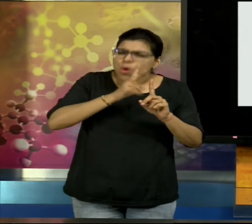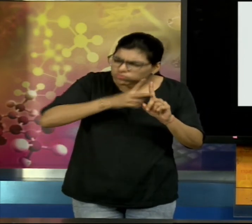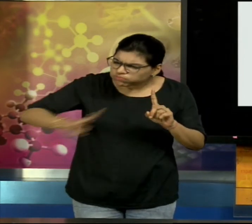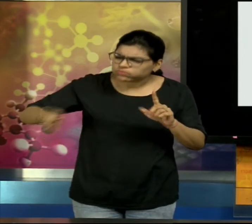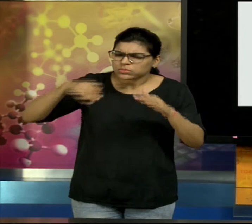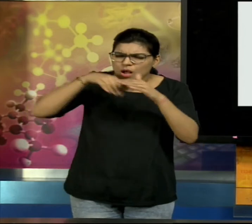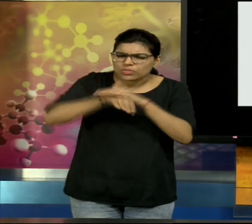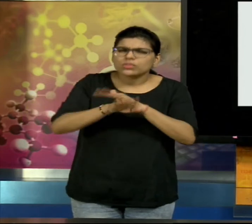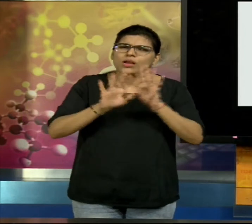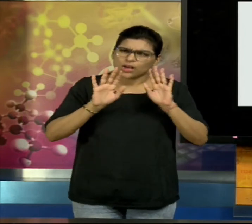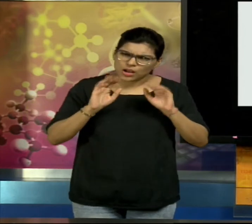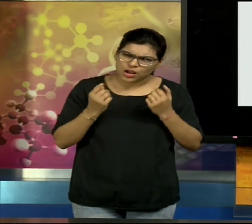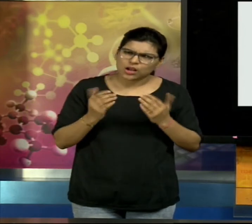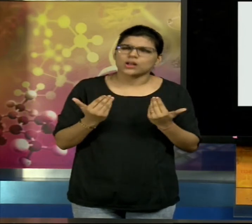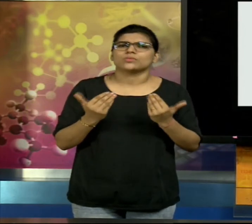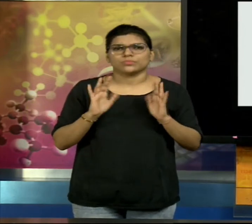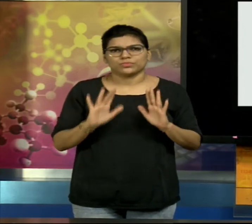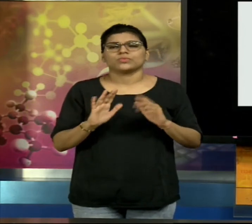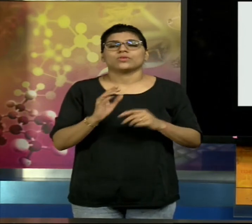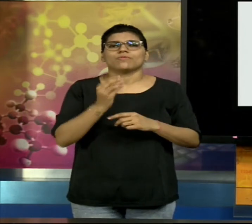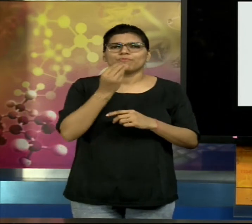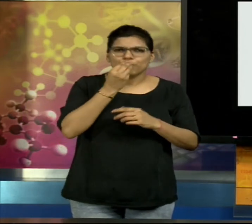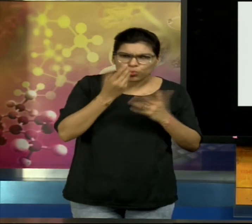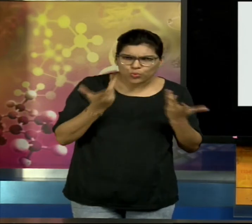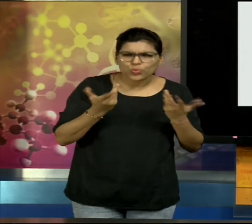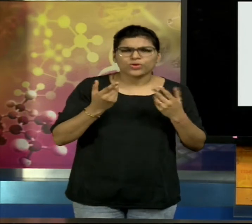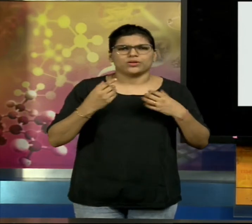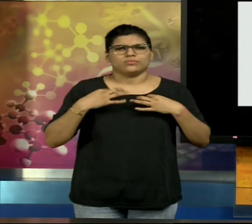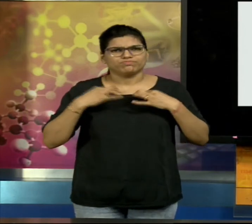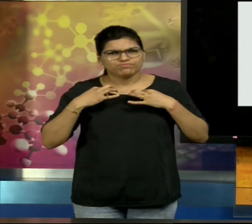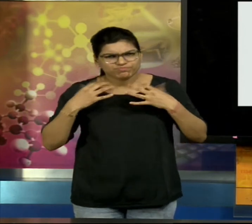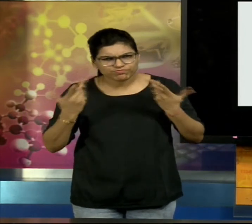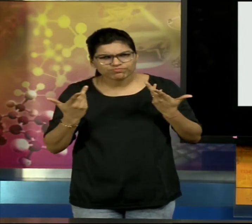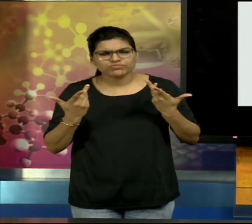requirements. So that is known as itinerant tailing.